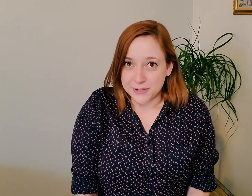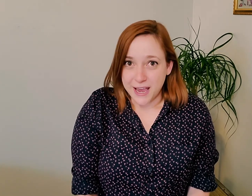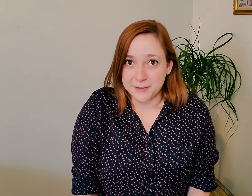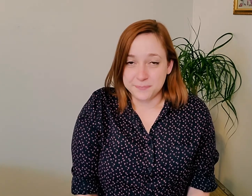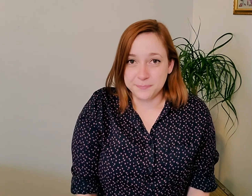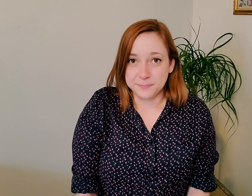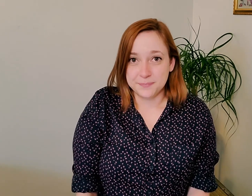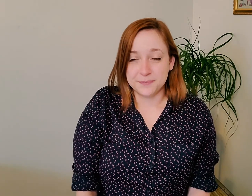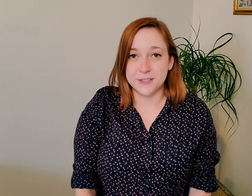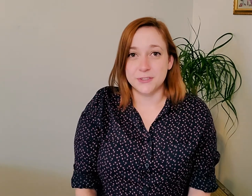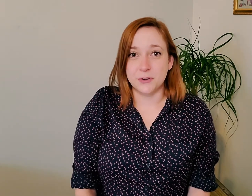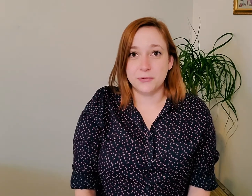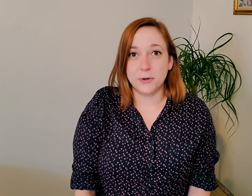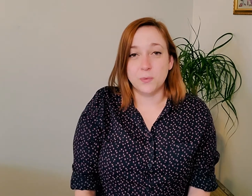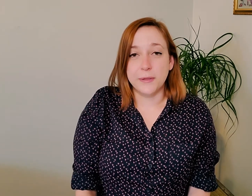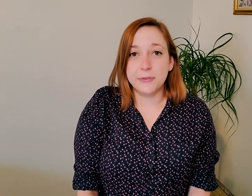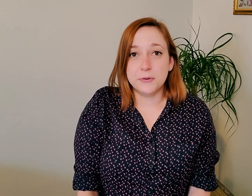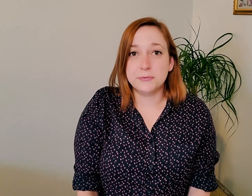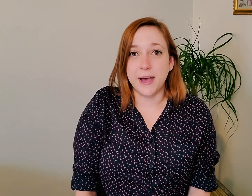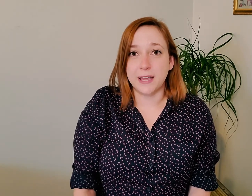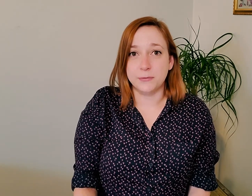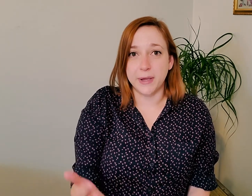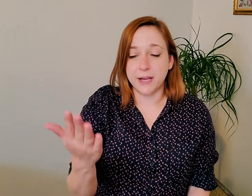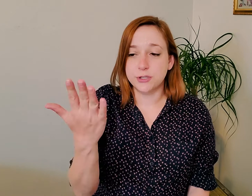10. So for 1 through 5, we actually